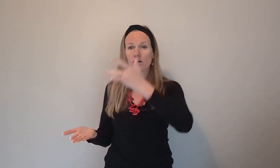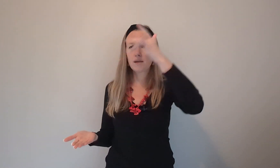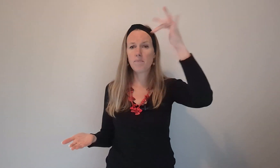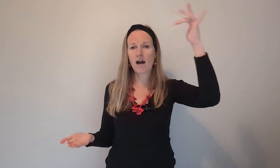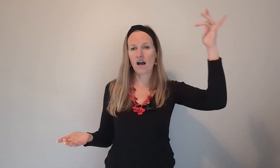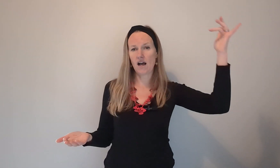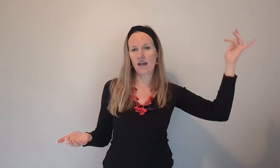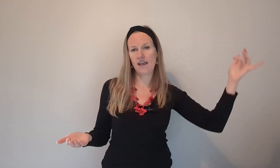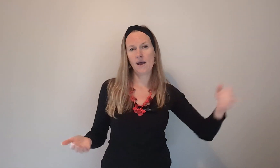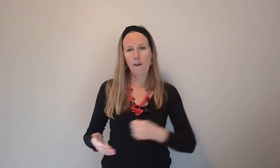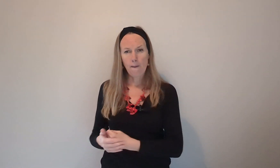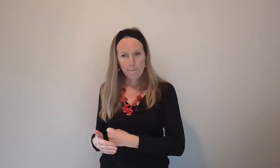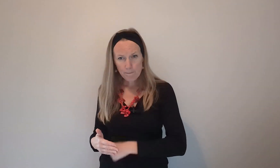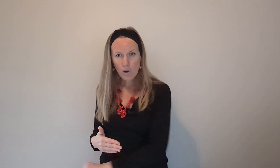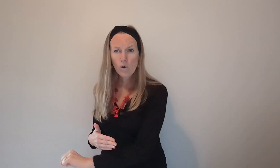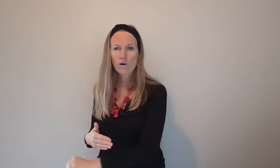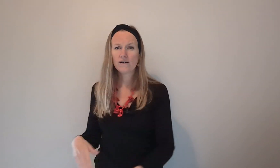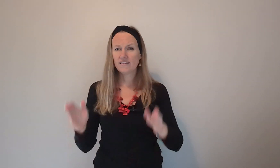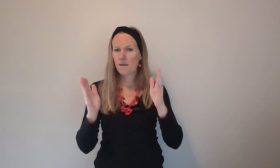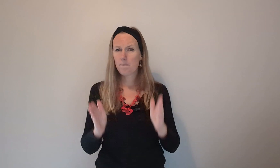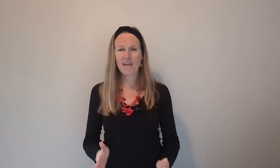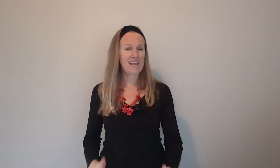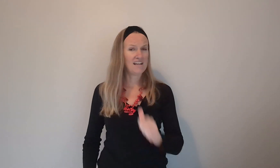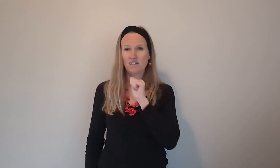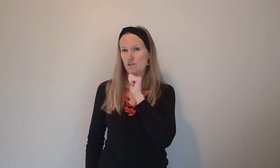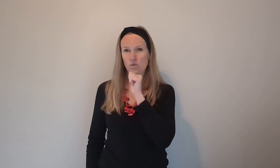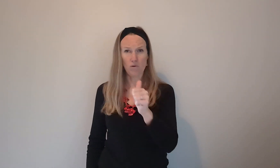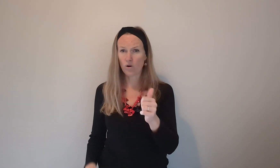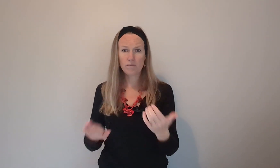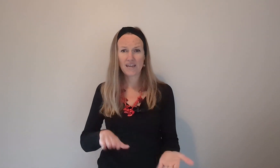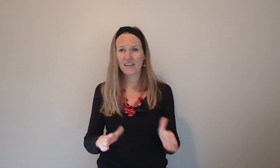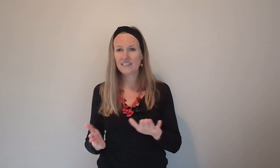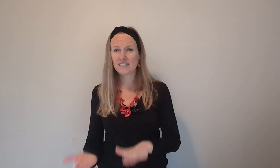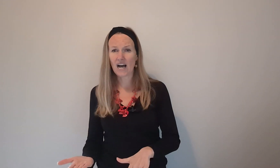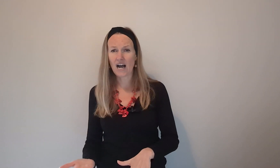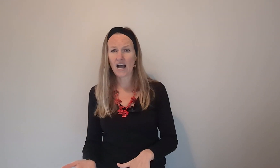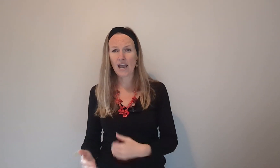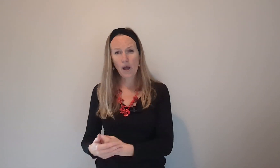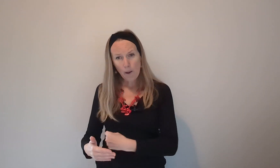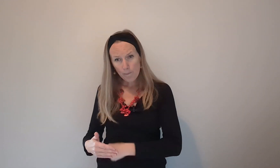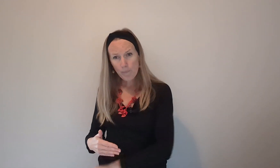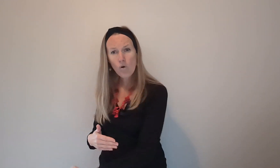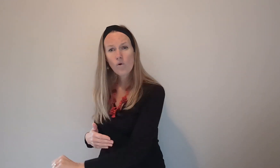glory by, born that man no more may die,